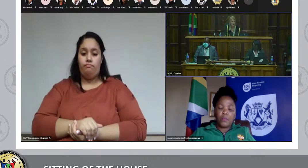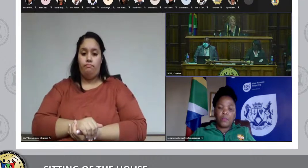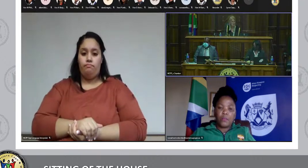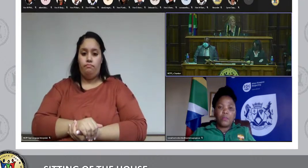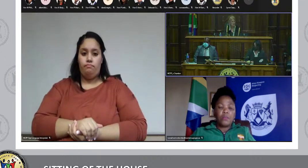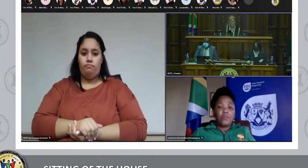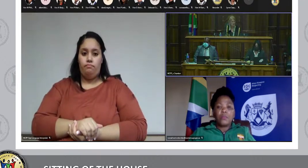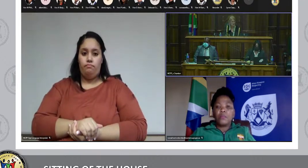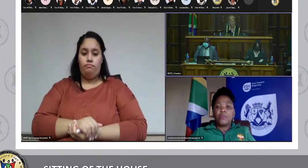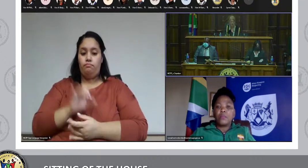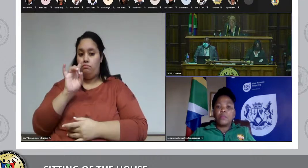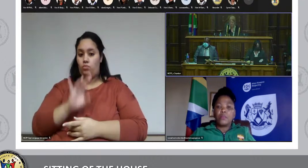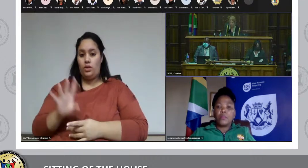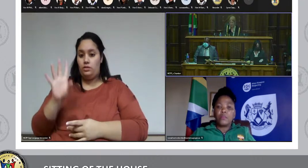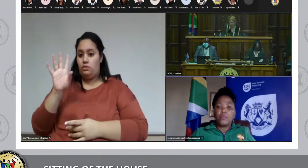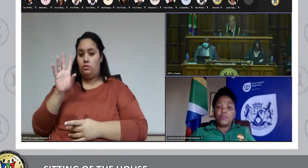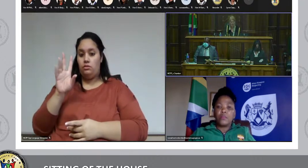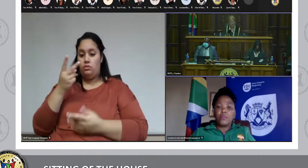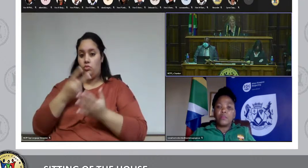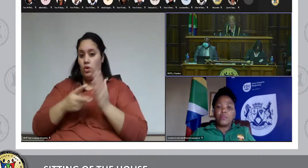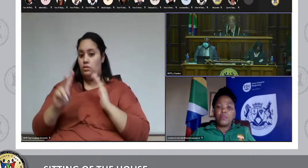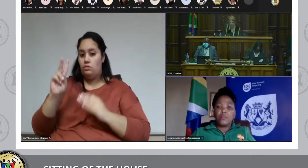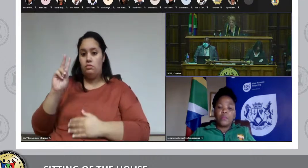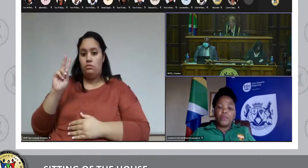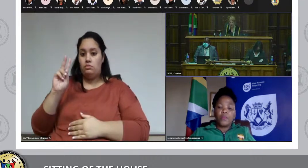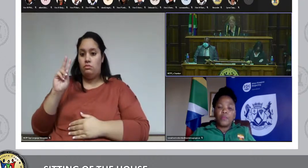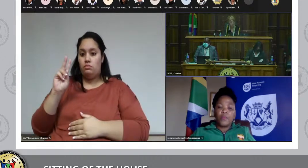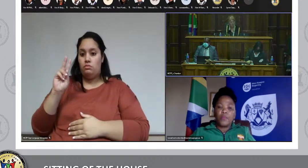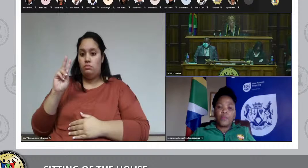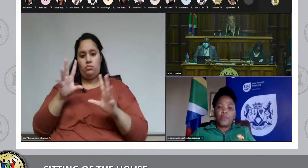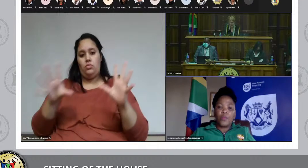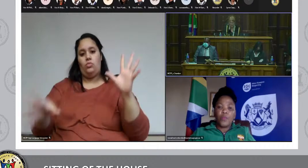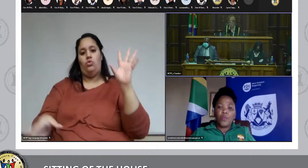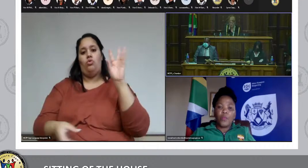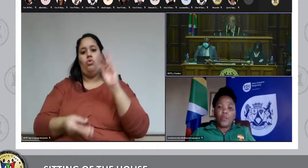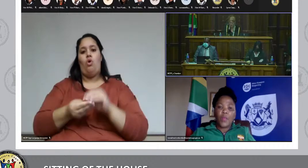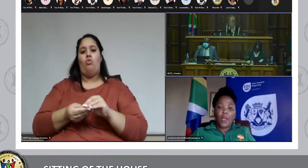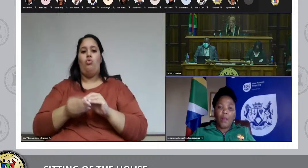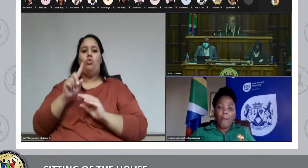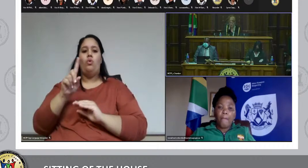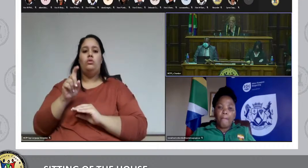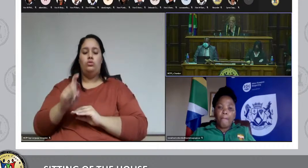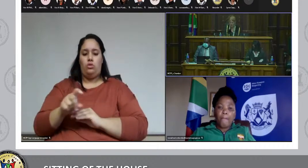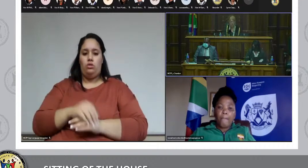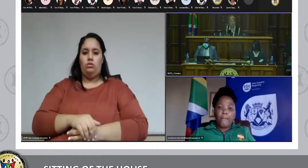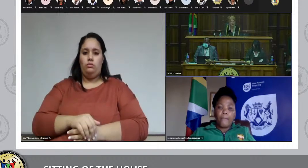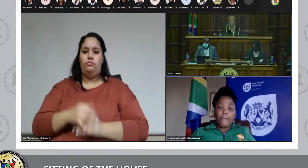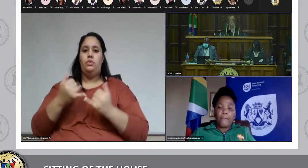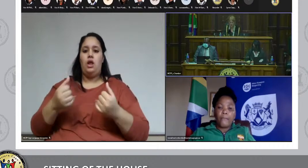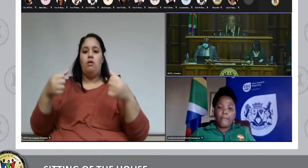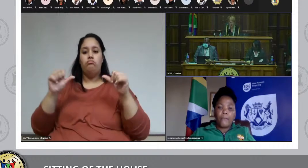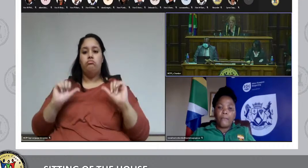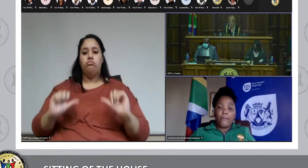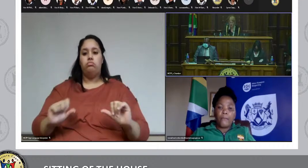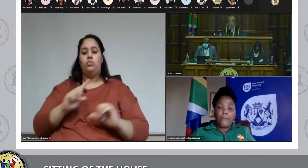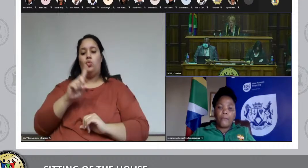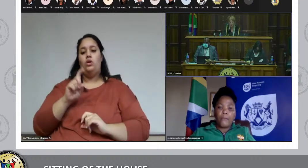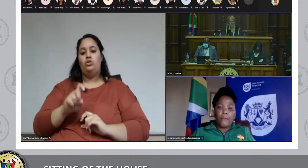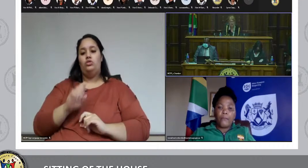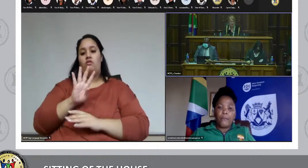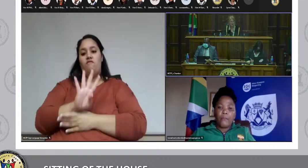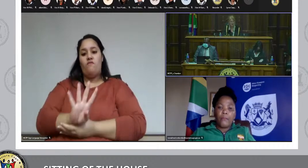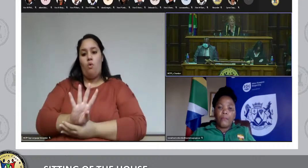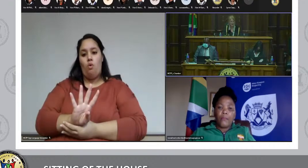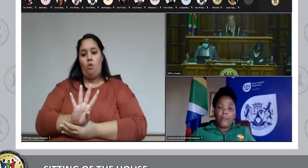Going once, going twice. I conclude that question. I now move over to question